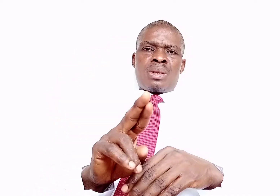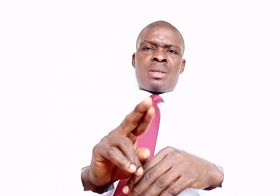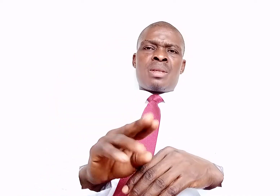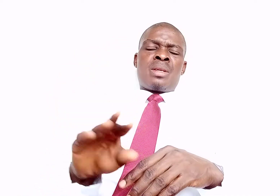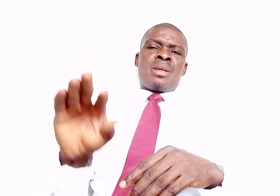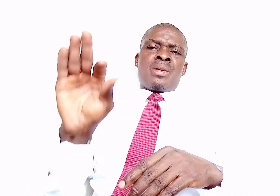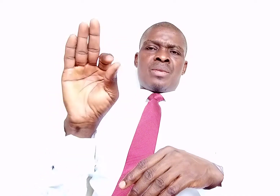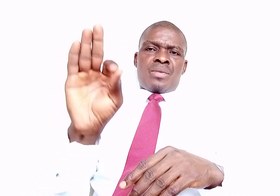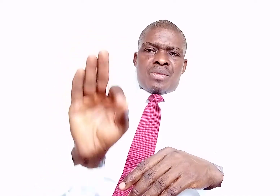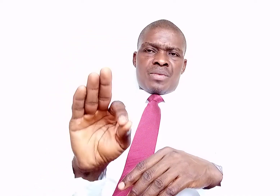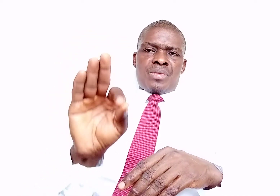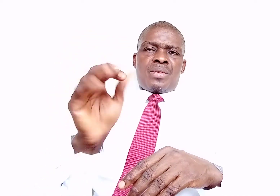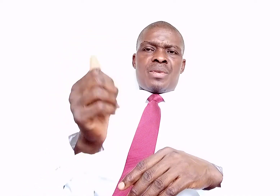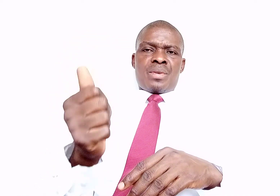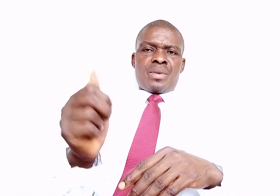frivolous, nervous,